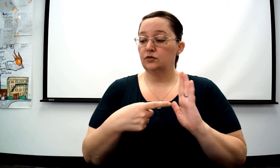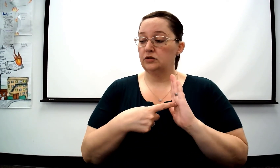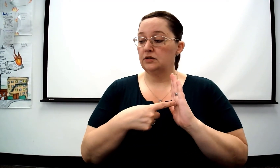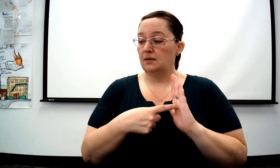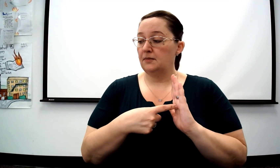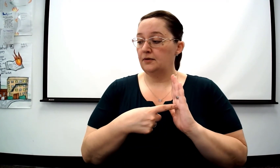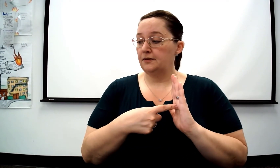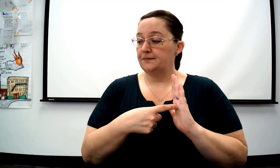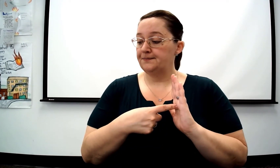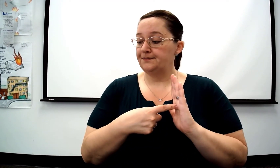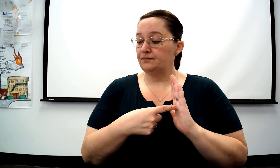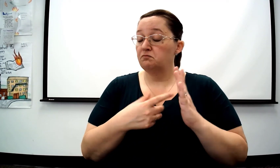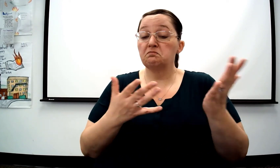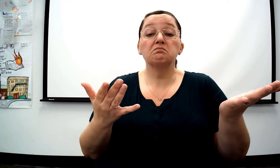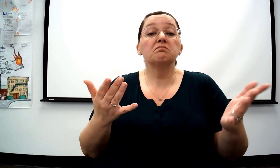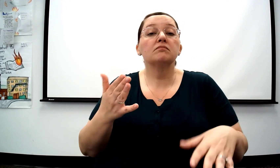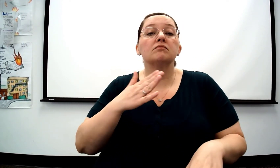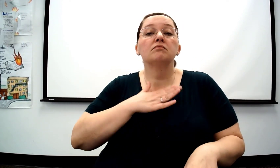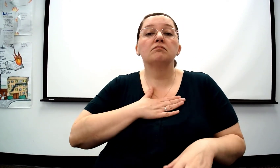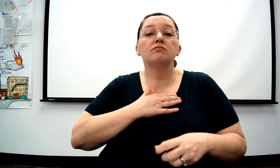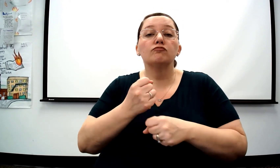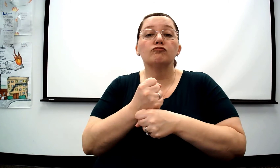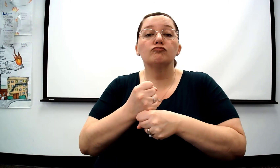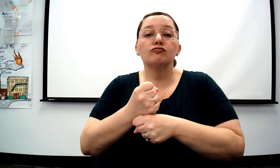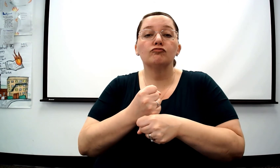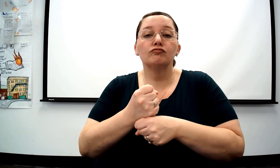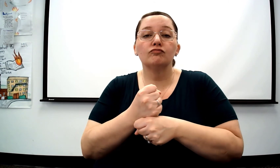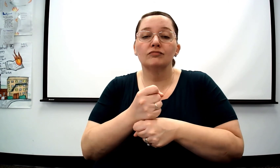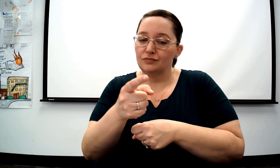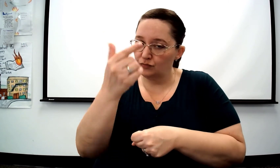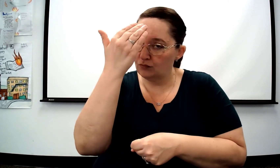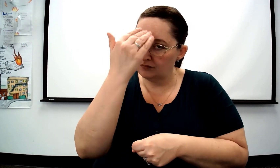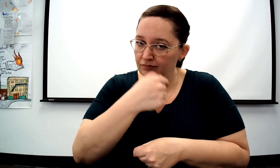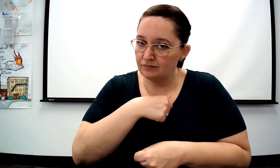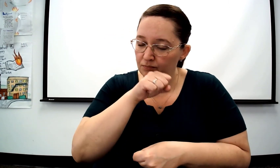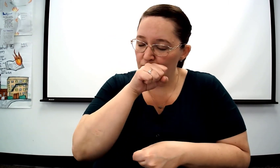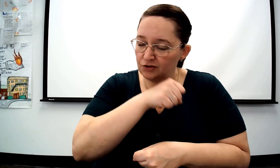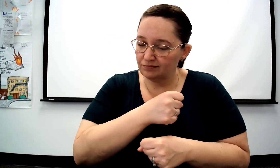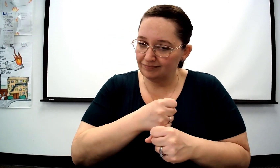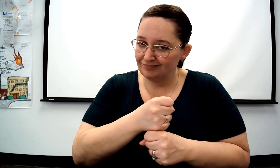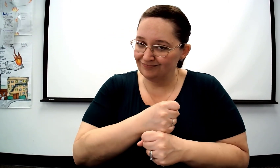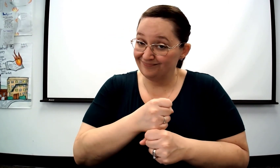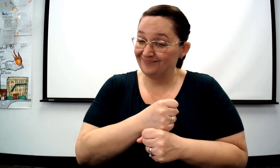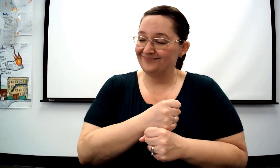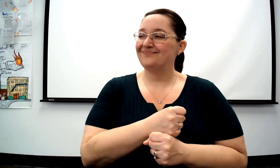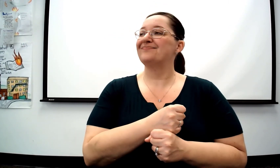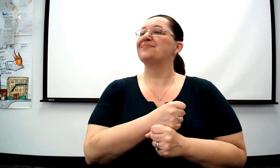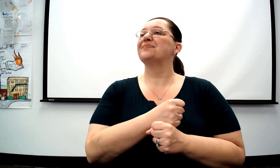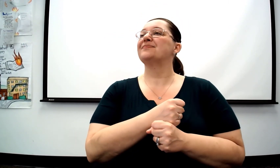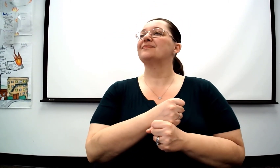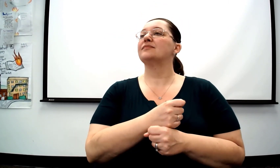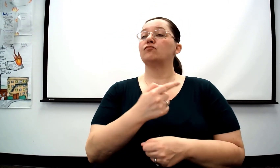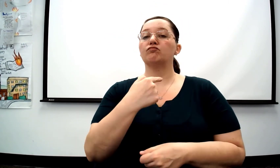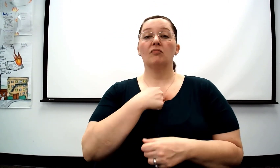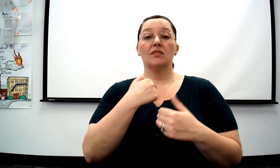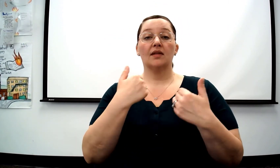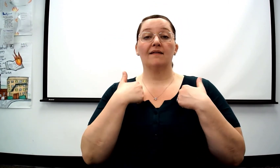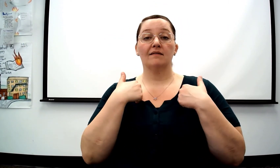can also use it for another reason. So say I brought my coffee. You know I love my coffee. I brought my coffee to